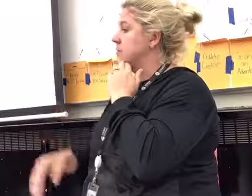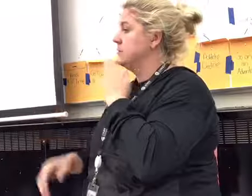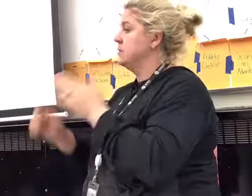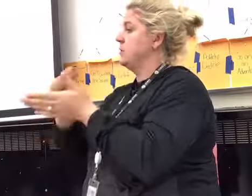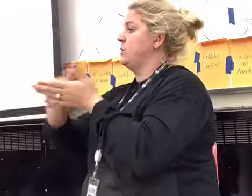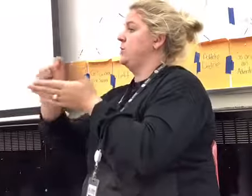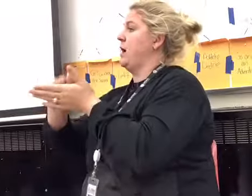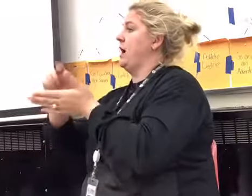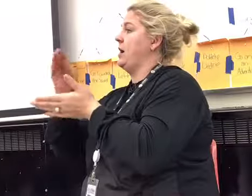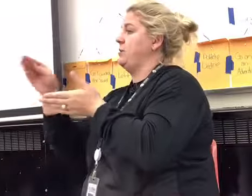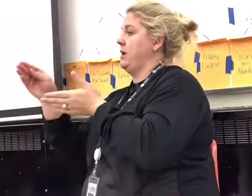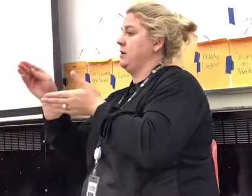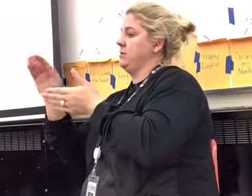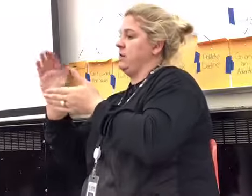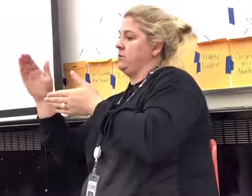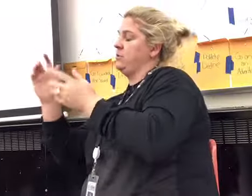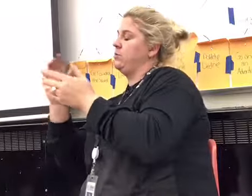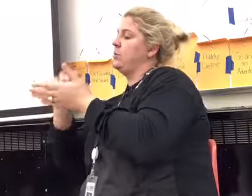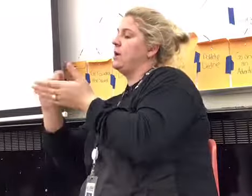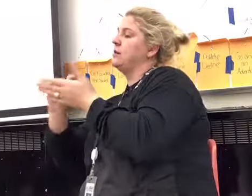this, compare